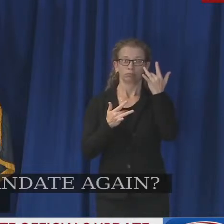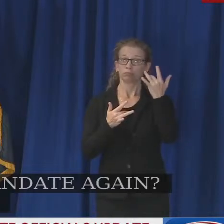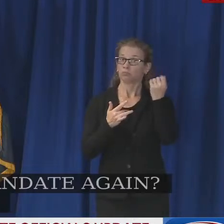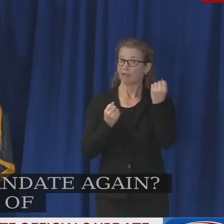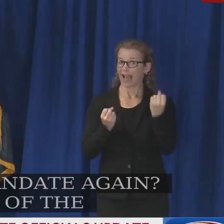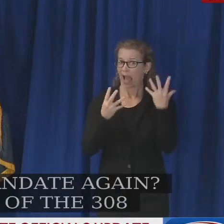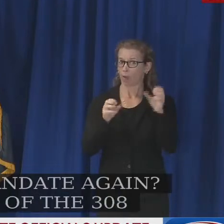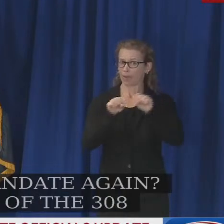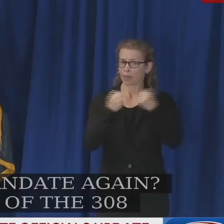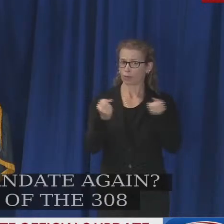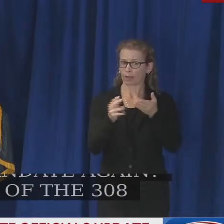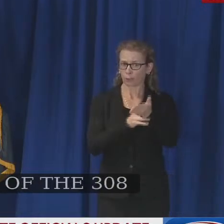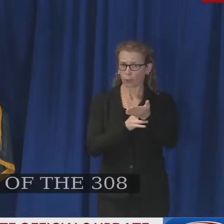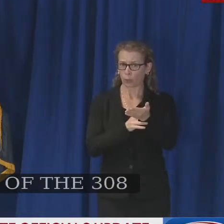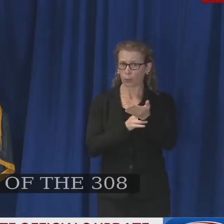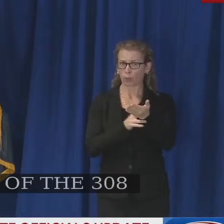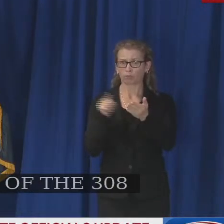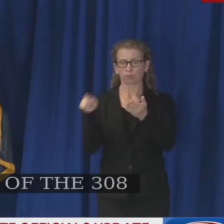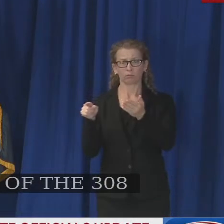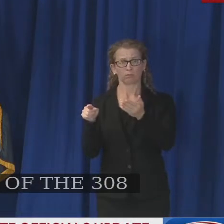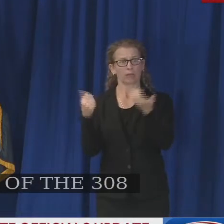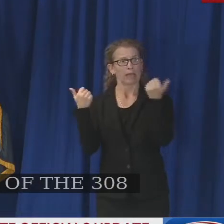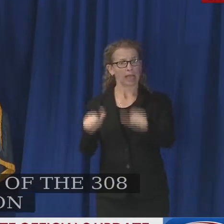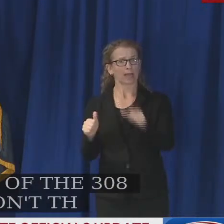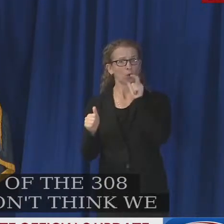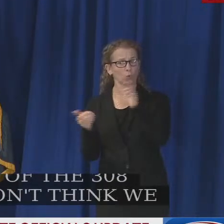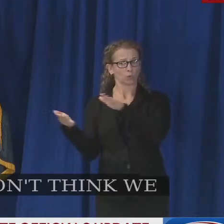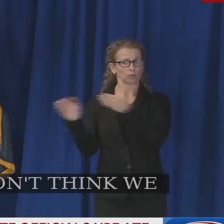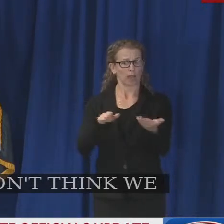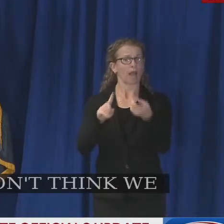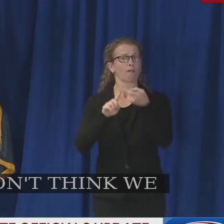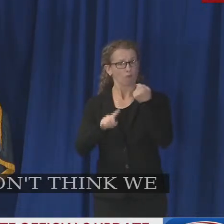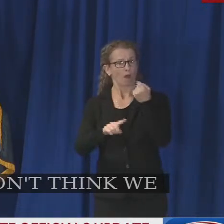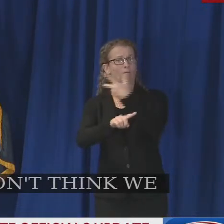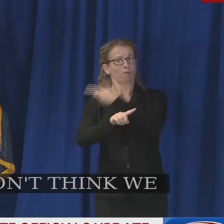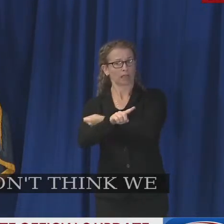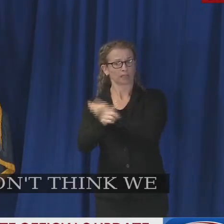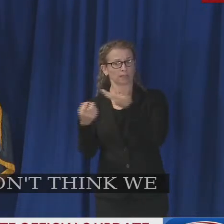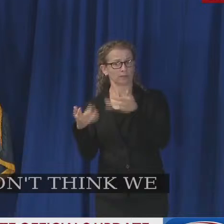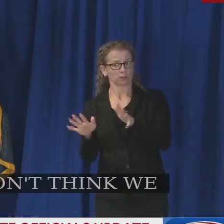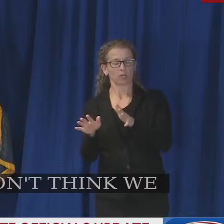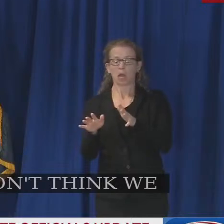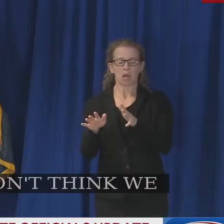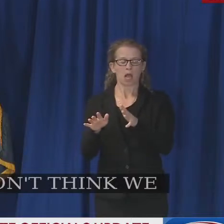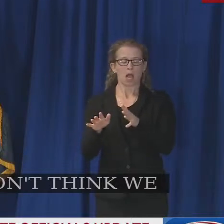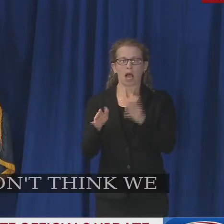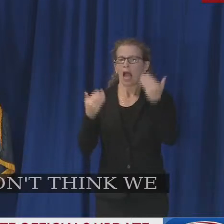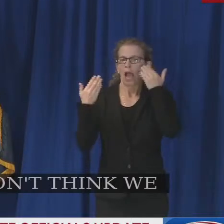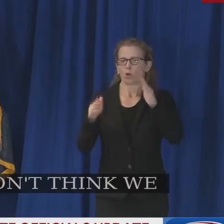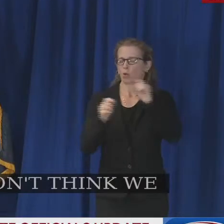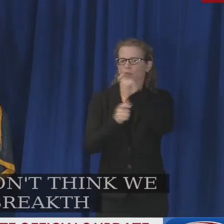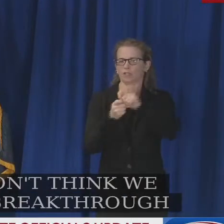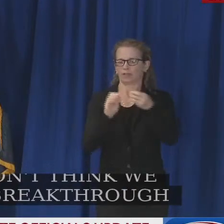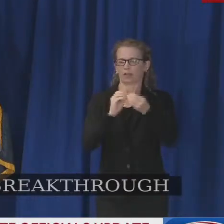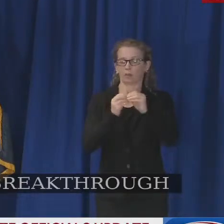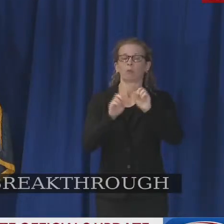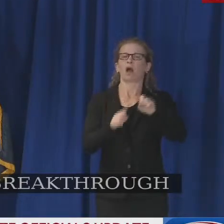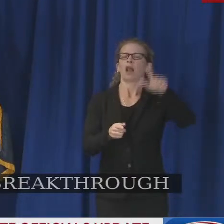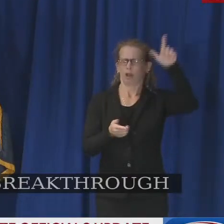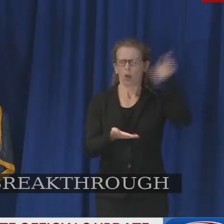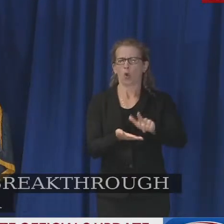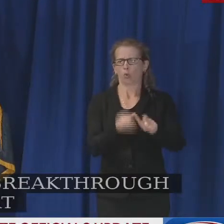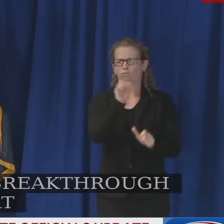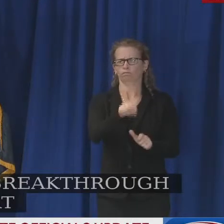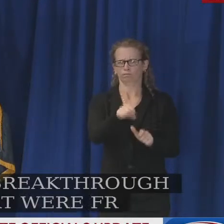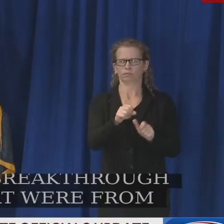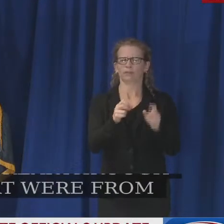breakthrough cases or deaths that were from breakthrough, other than to say extremely low. There's no doubt that those numbers are extremely,